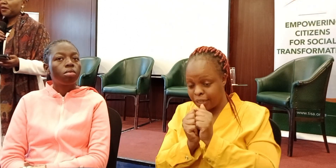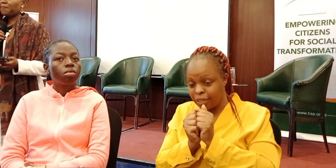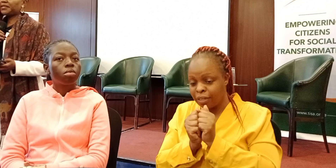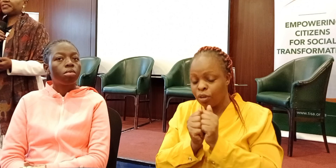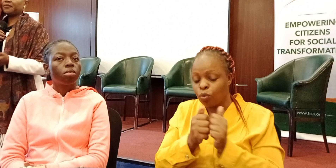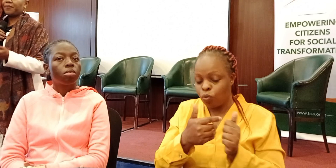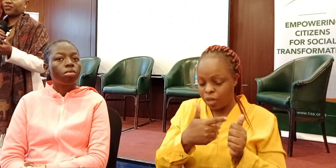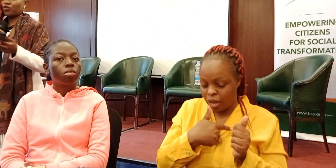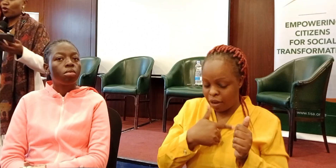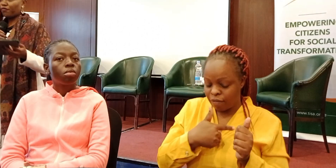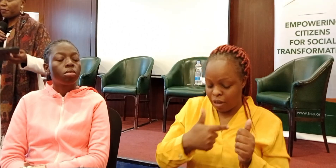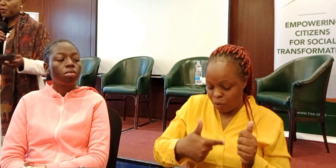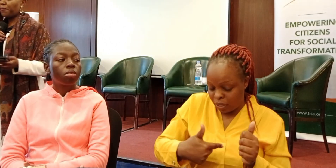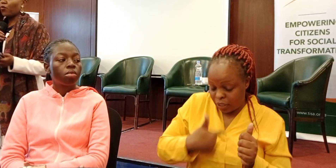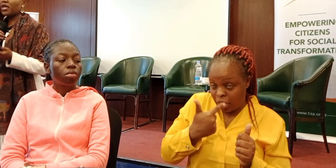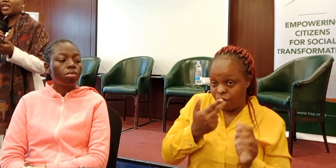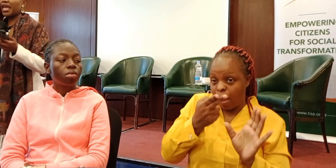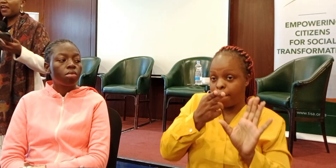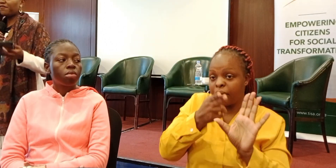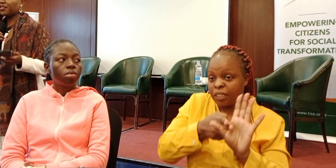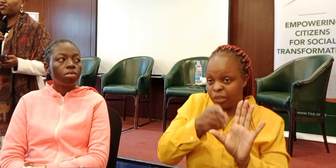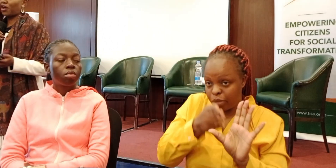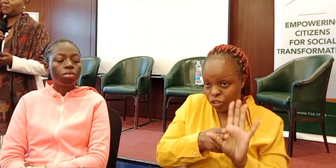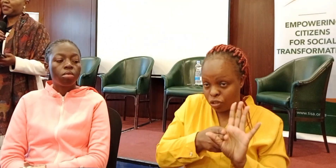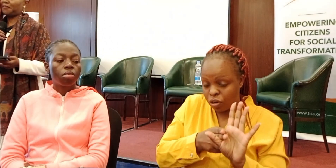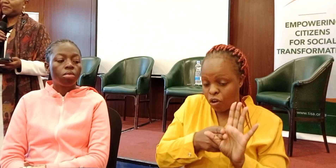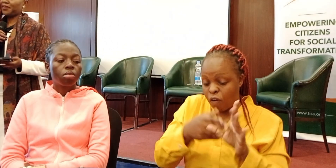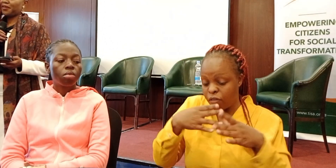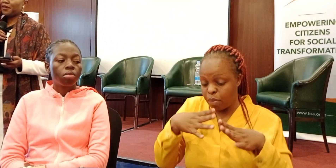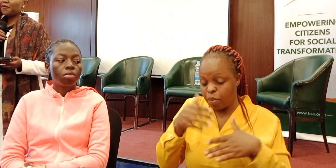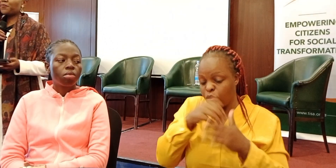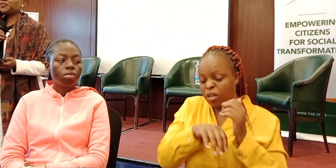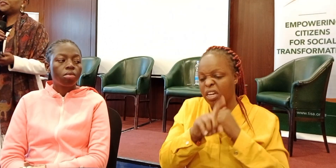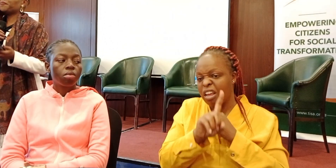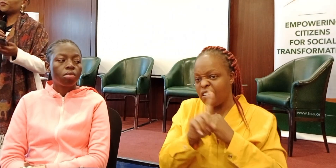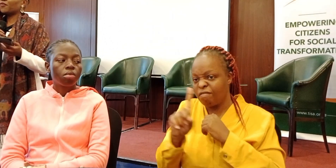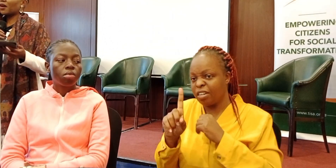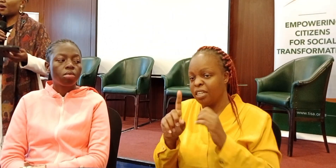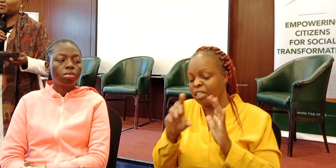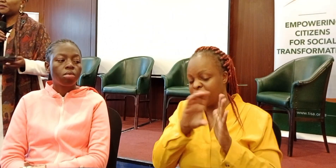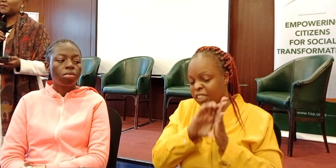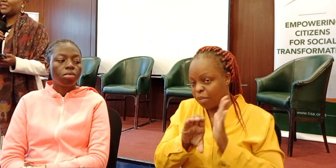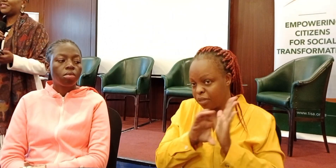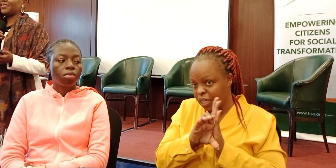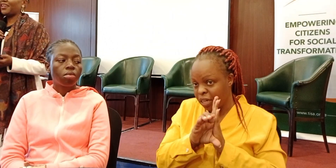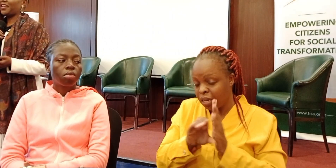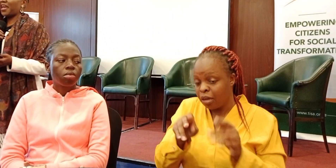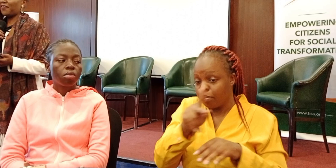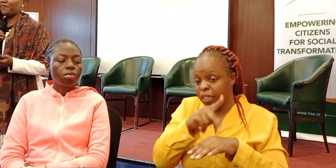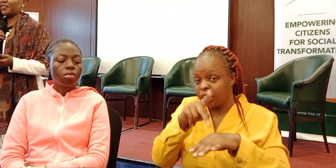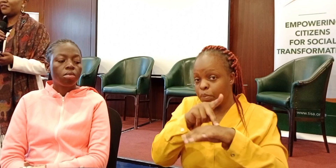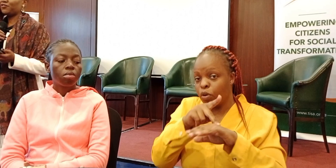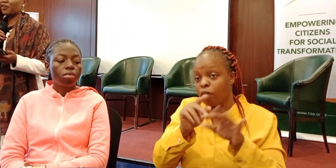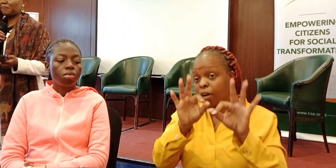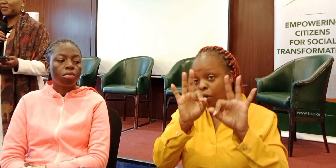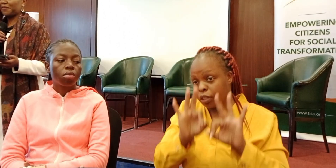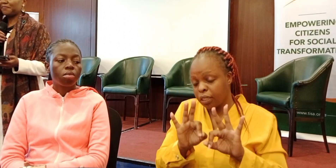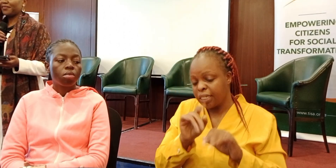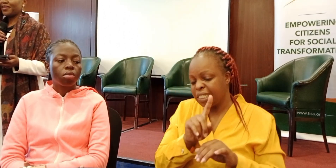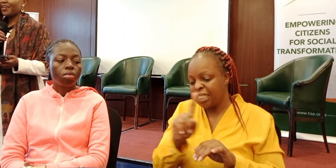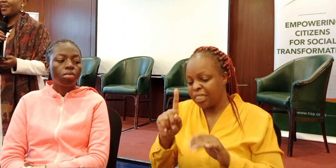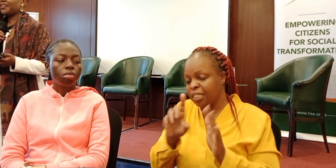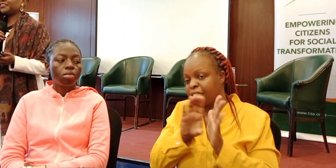ourselves participation of the people in every chapter, principles of accountability in every